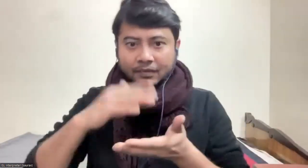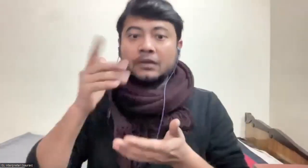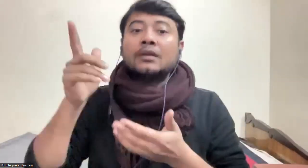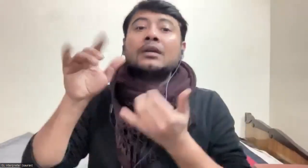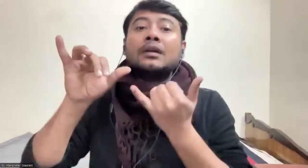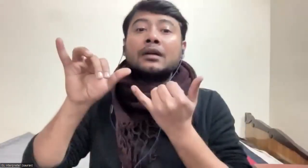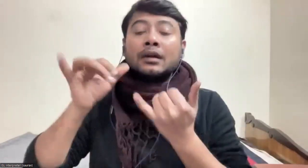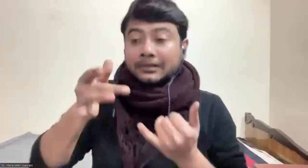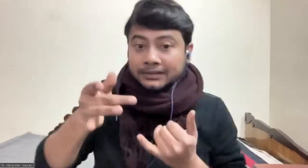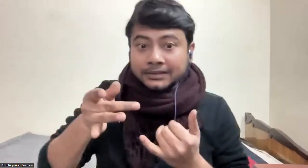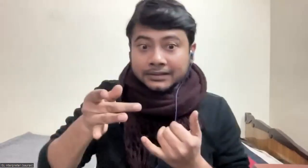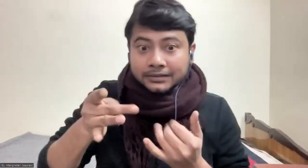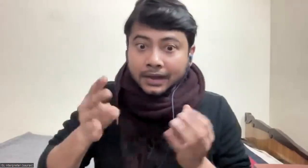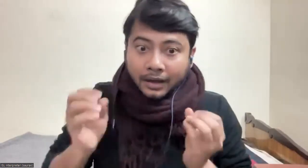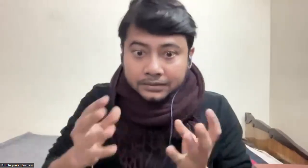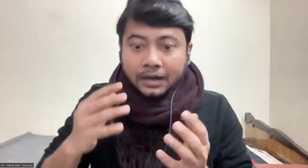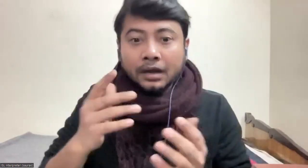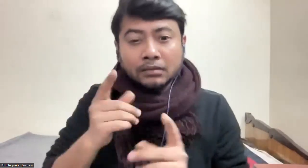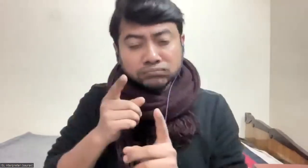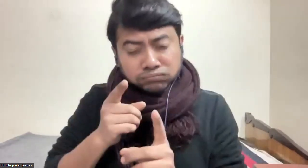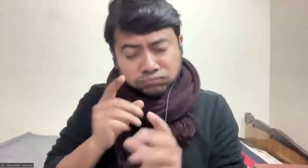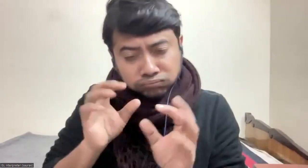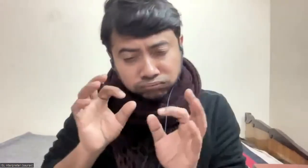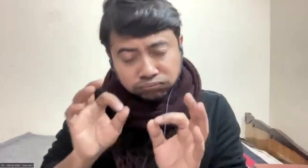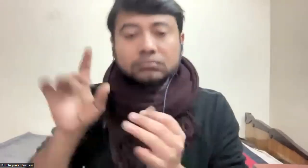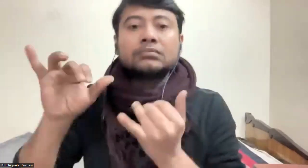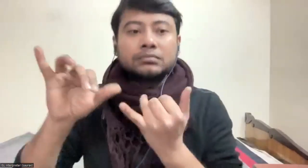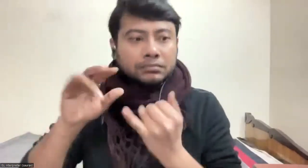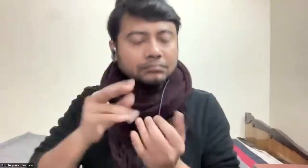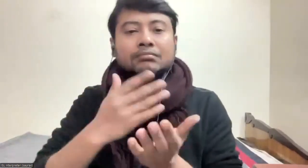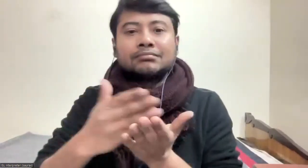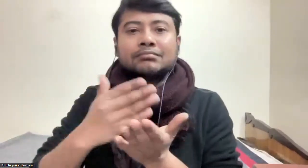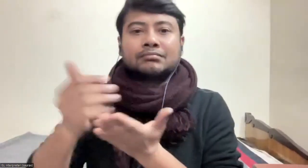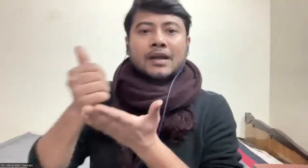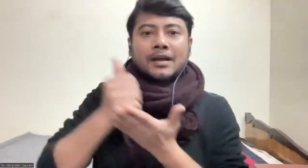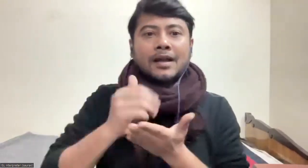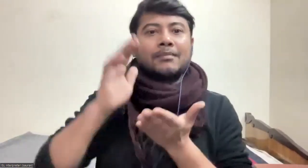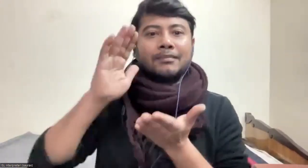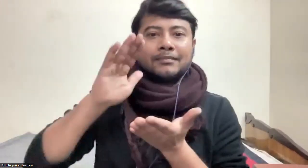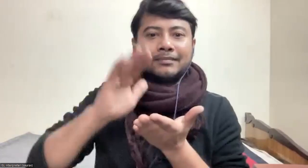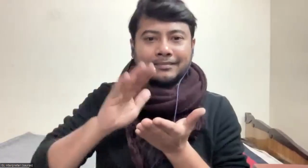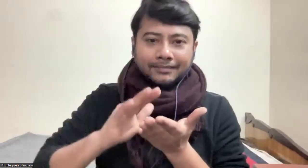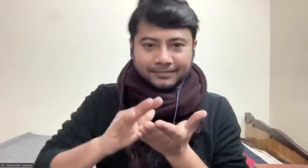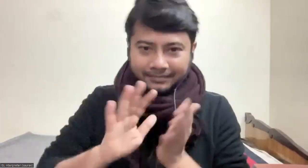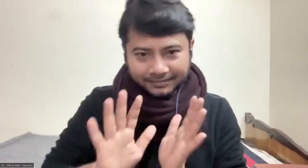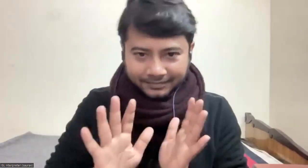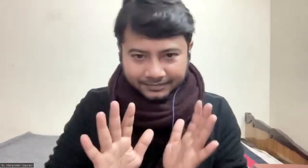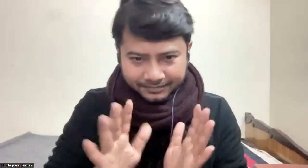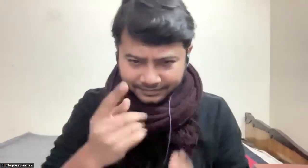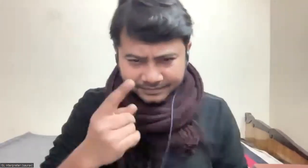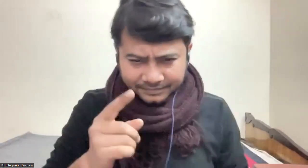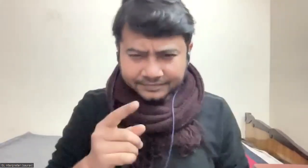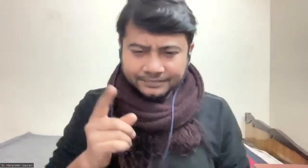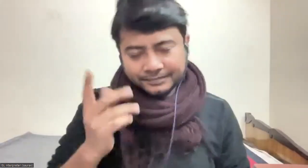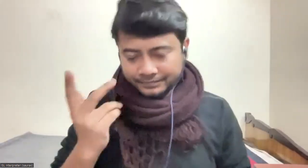them. Now you know that Lord removes all these sins, right? So now